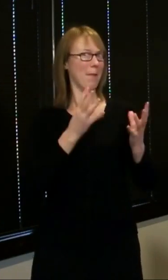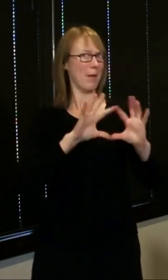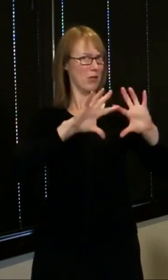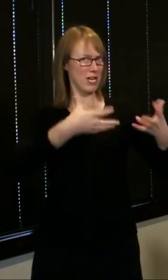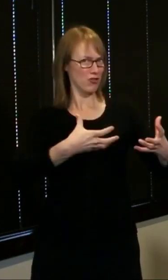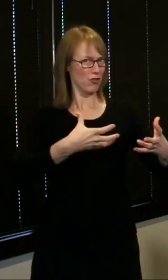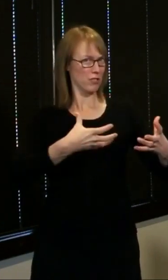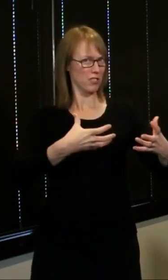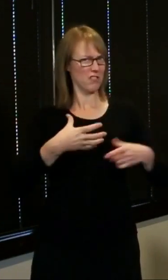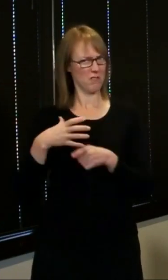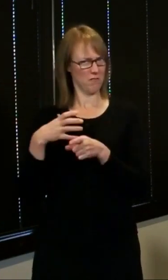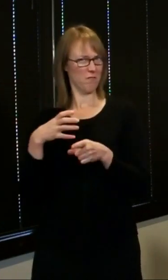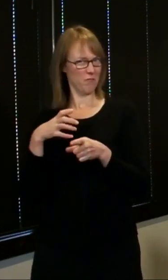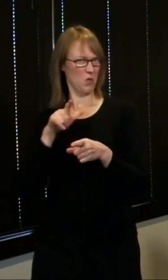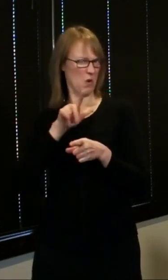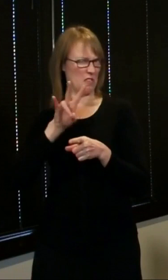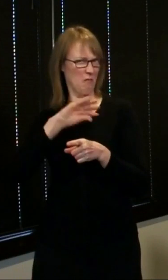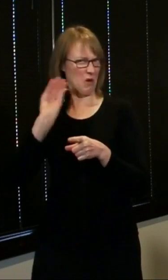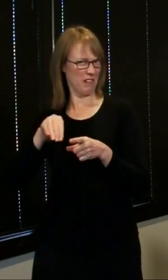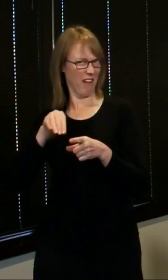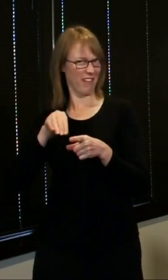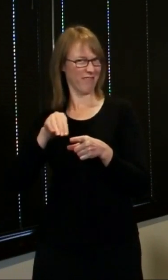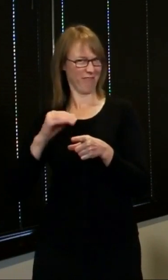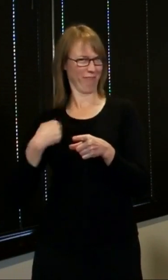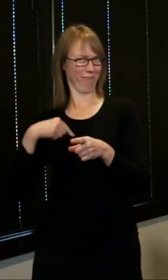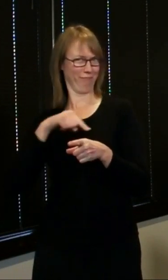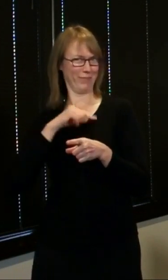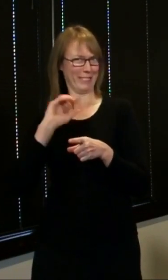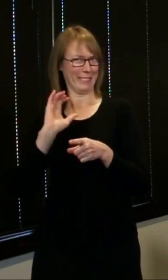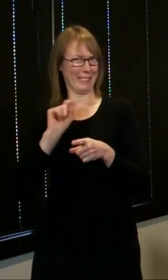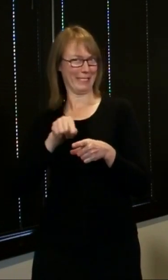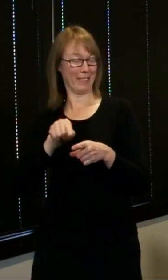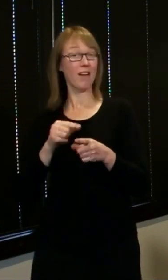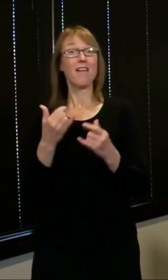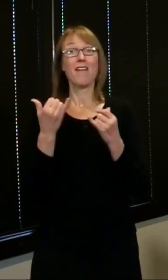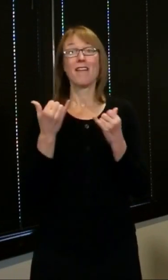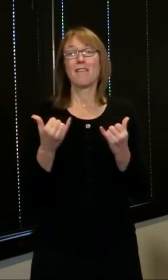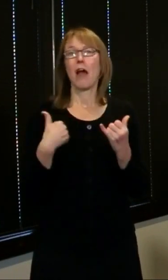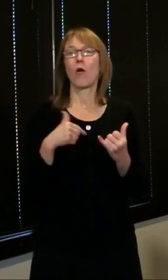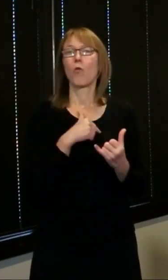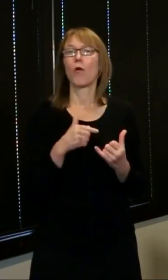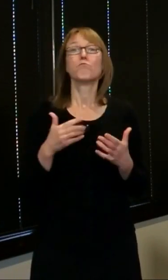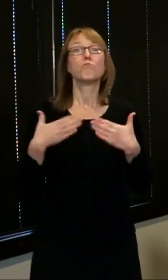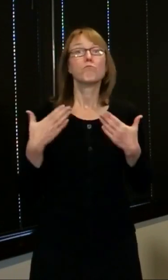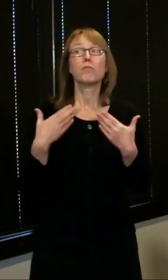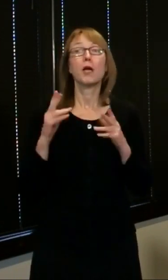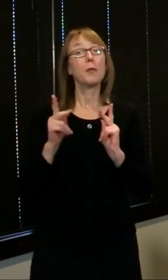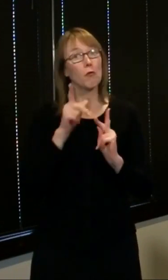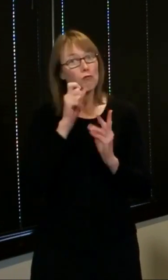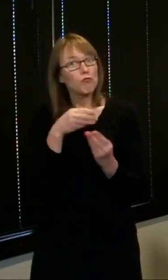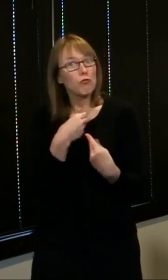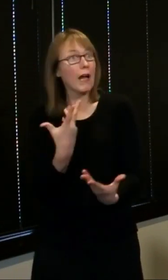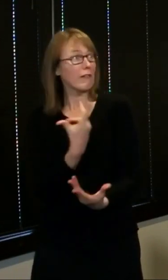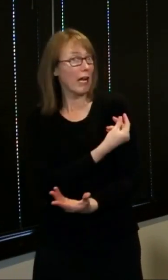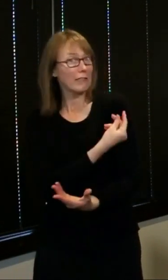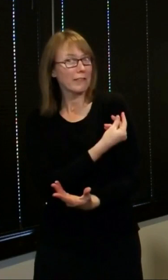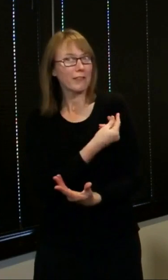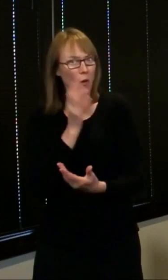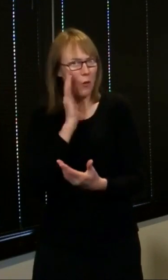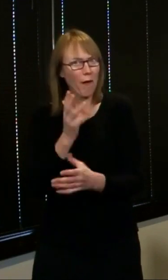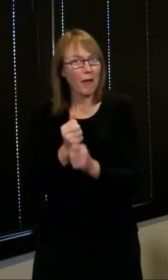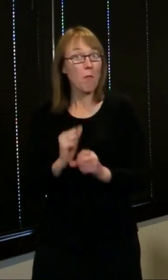doses, and we're really grateful that the vaccinators now will have some additional supply so that they can begin vaccinating more